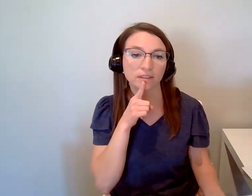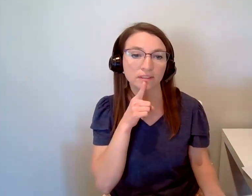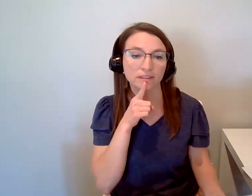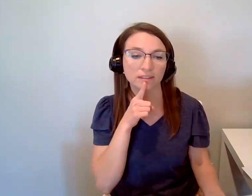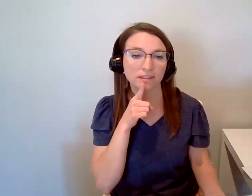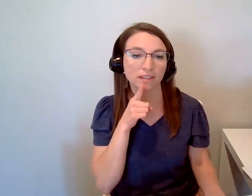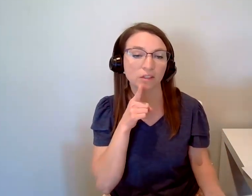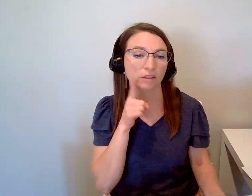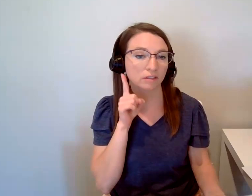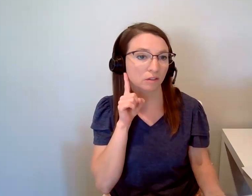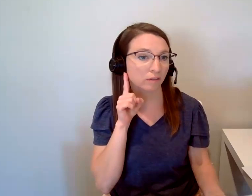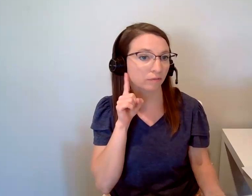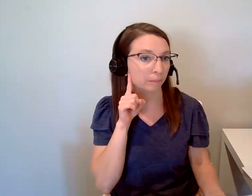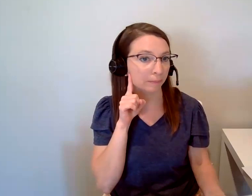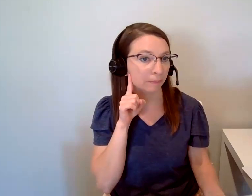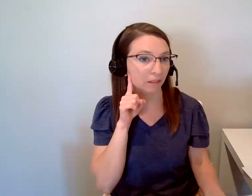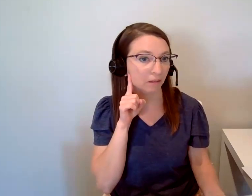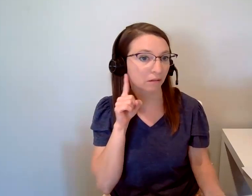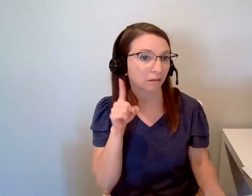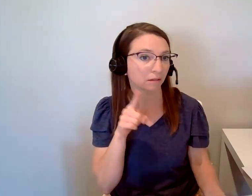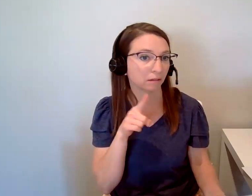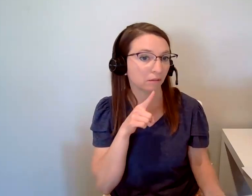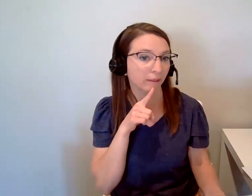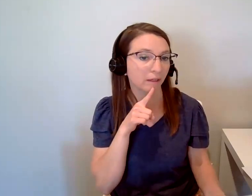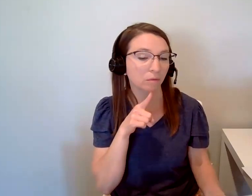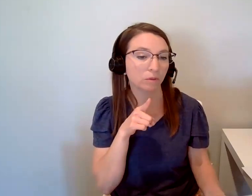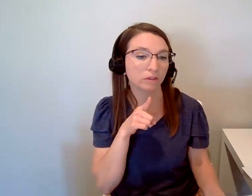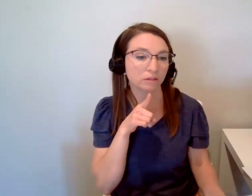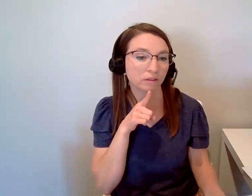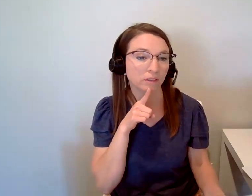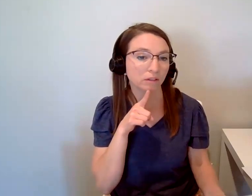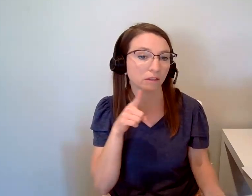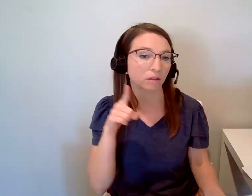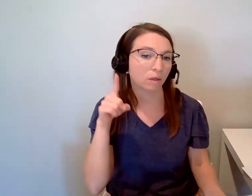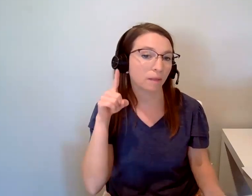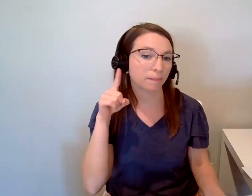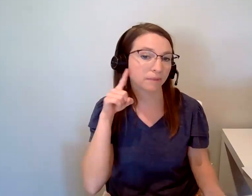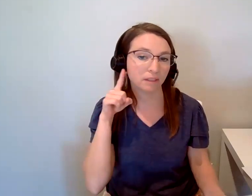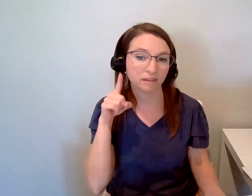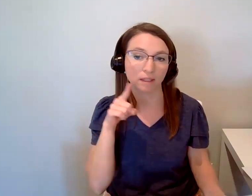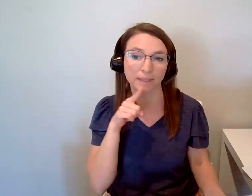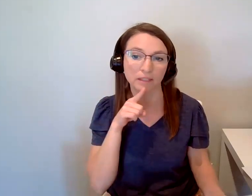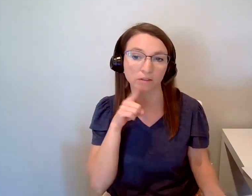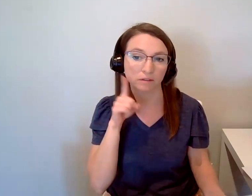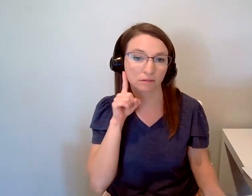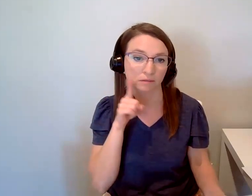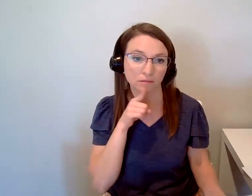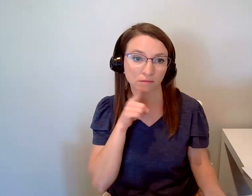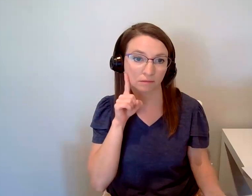This is a sign that you can start from up here and go down, or you can start here and go up. It does not matter.